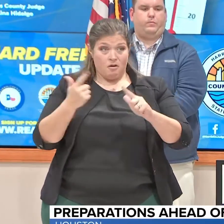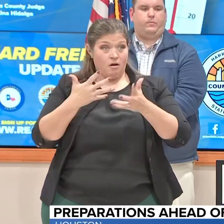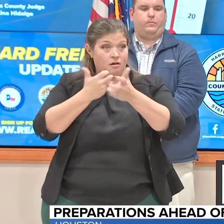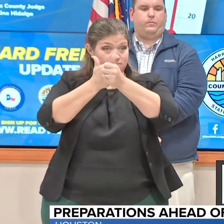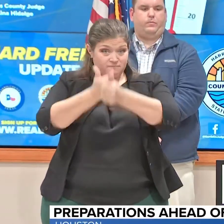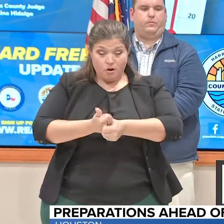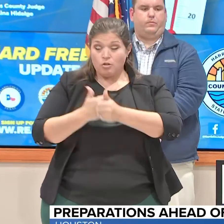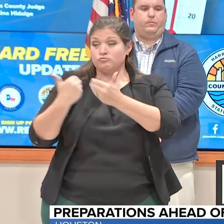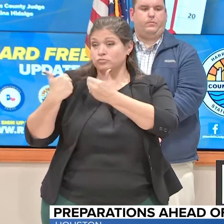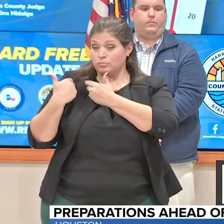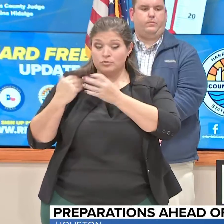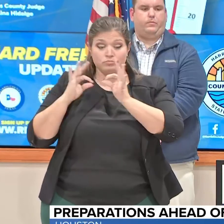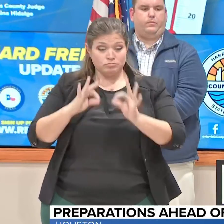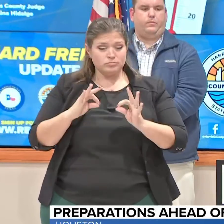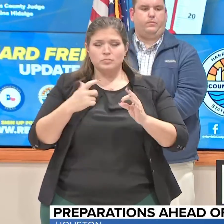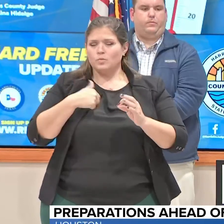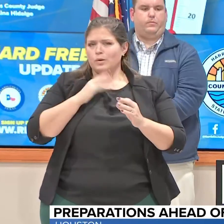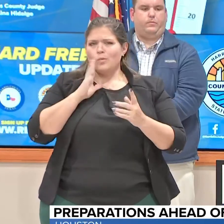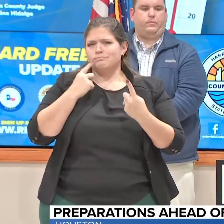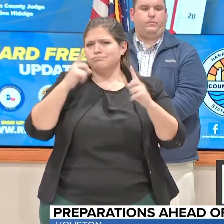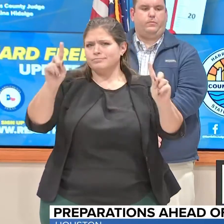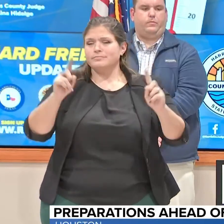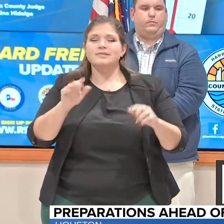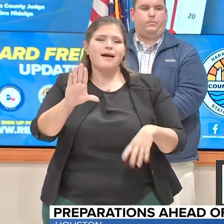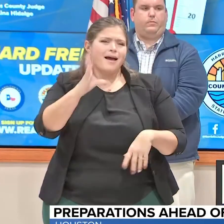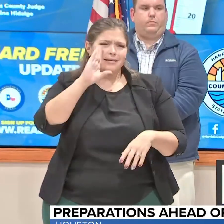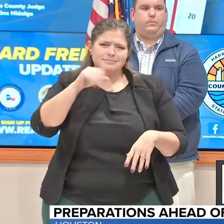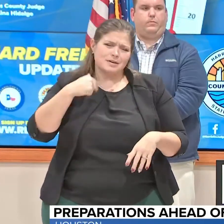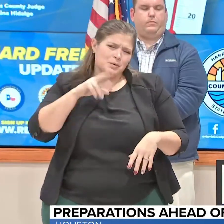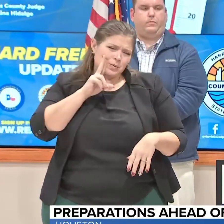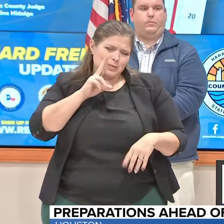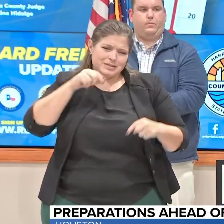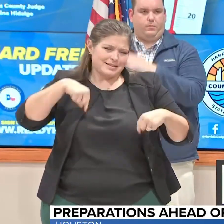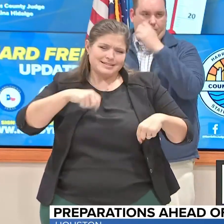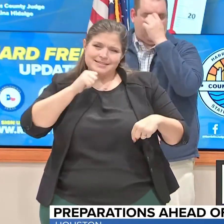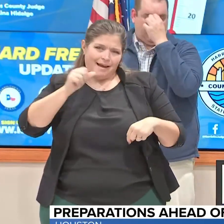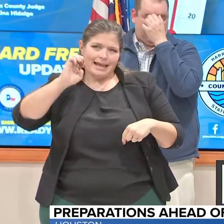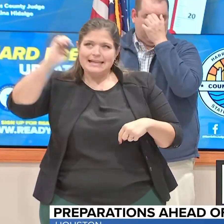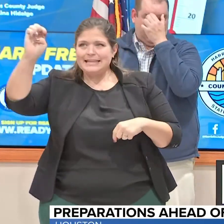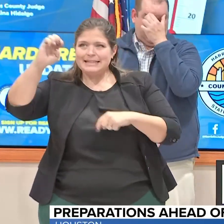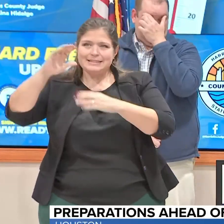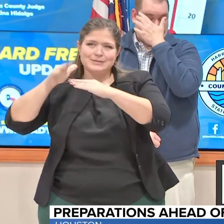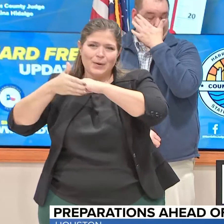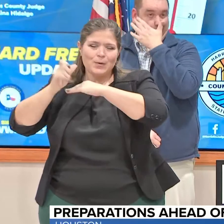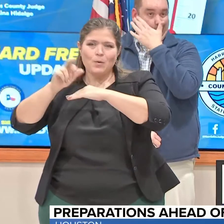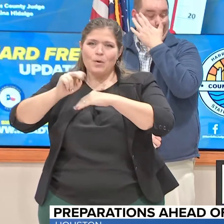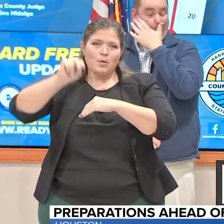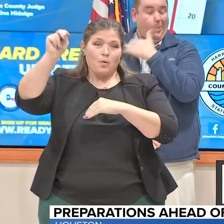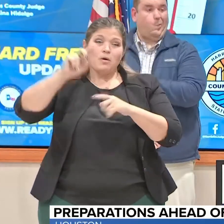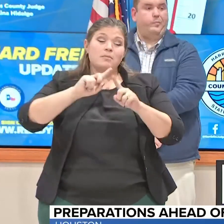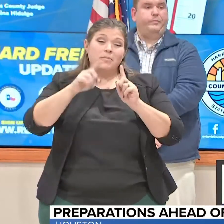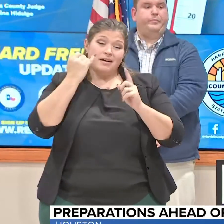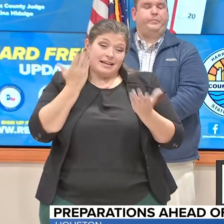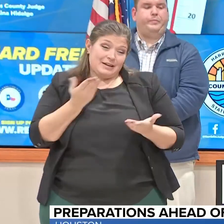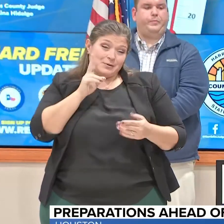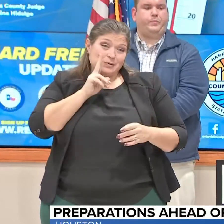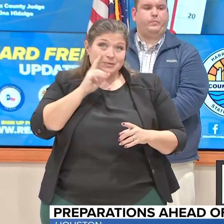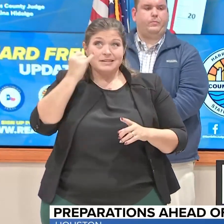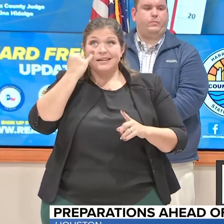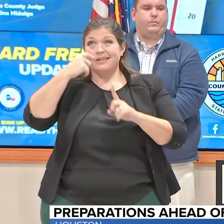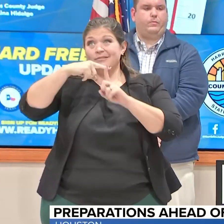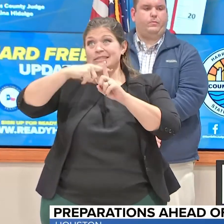we'll get through this. In Houston, this is not the East Coast or up north, but you know when it drops below